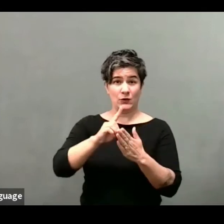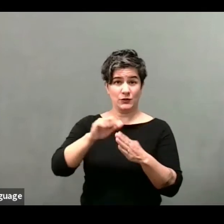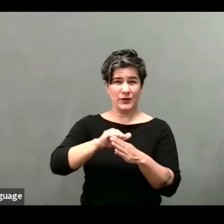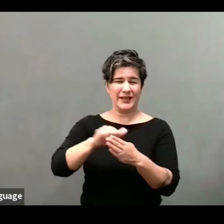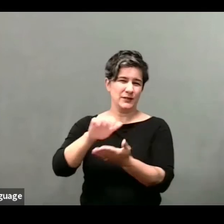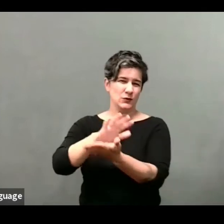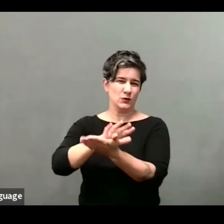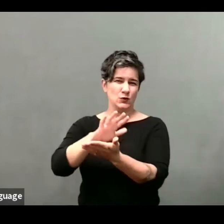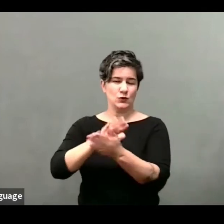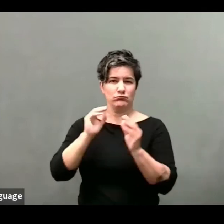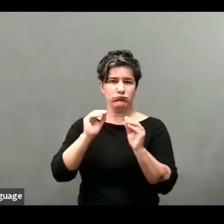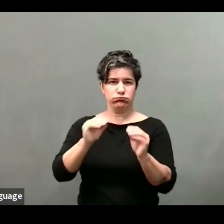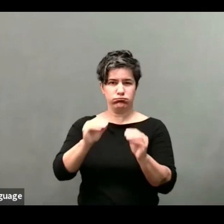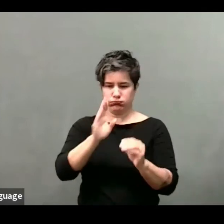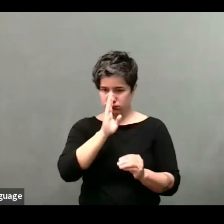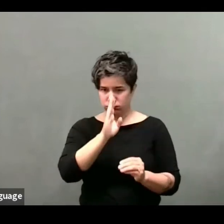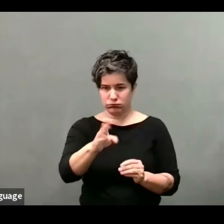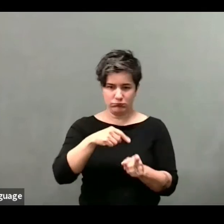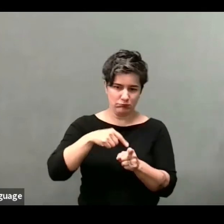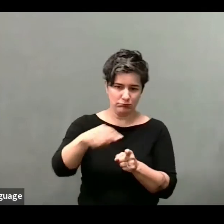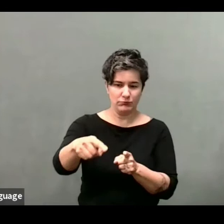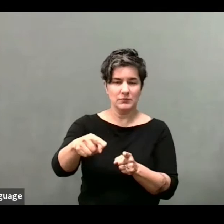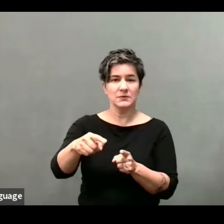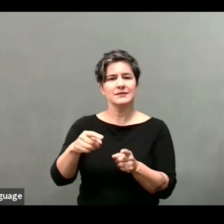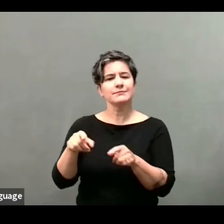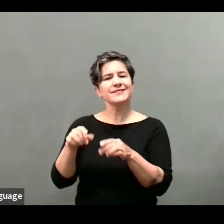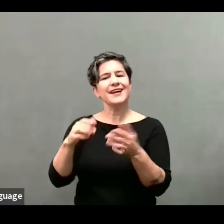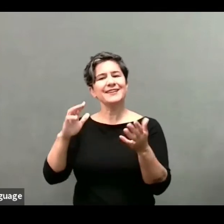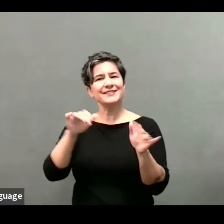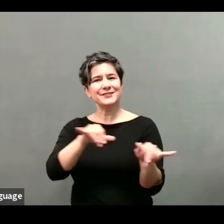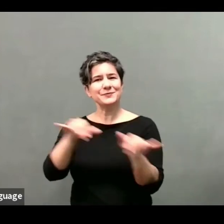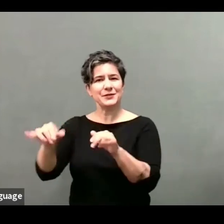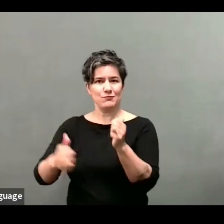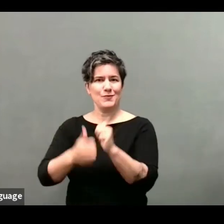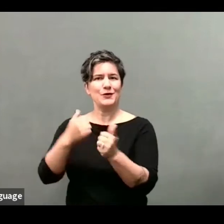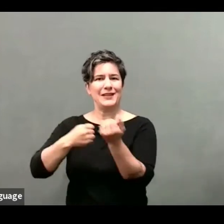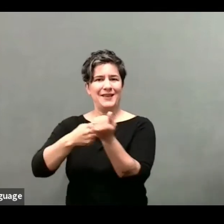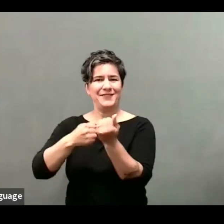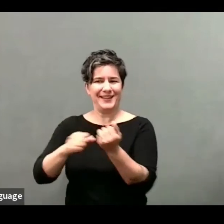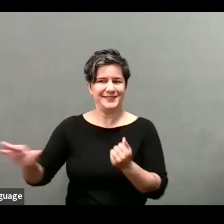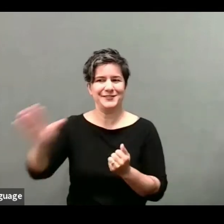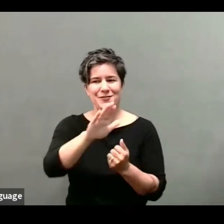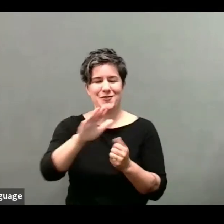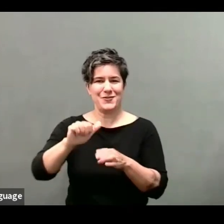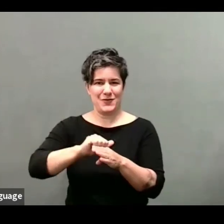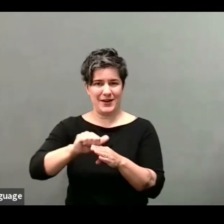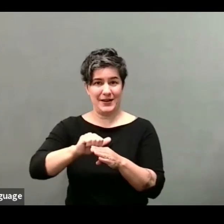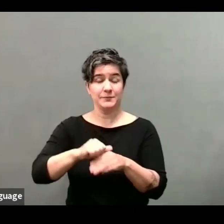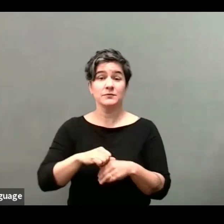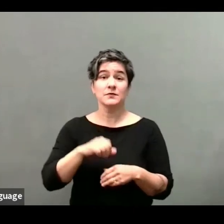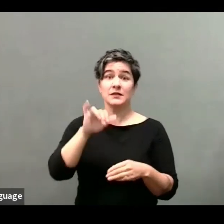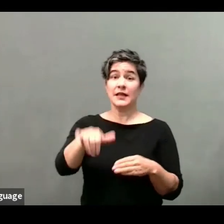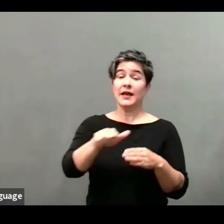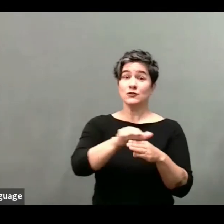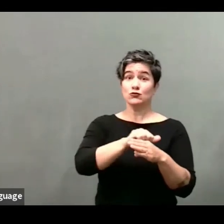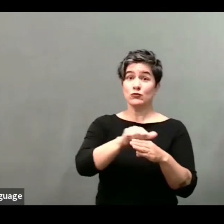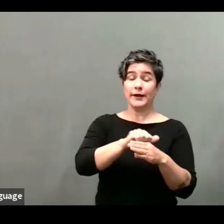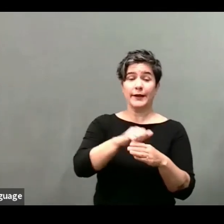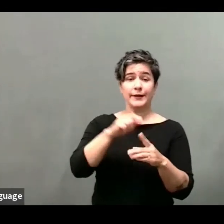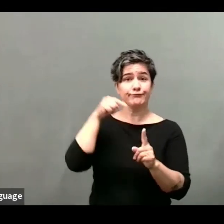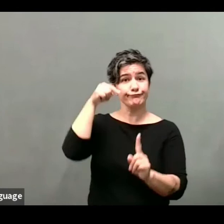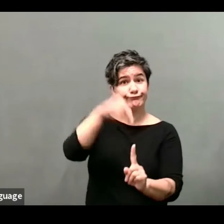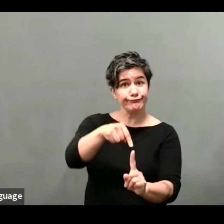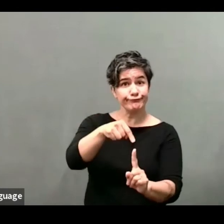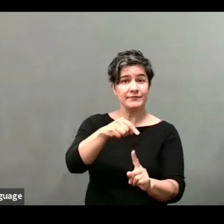training, kind of similar to what most advocates go through as well. And that training will cover things like